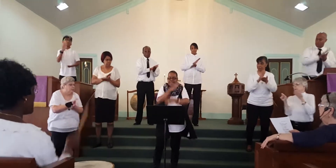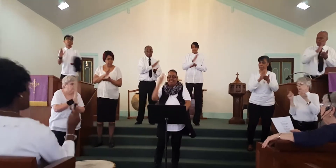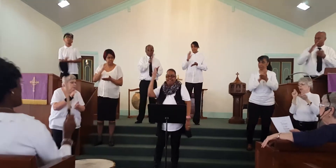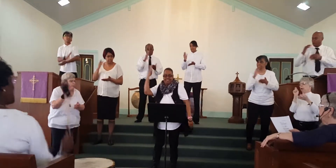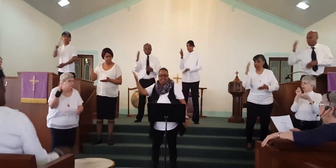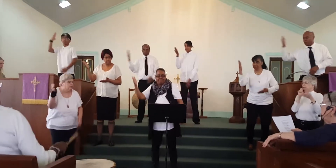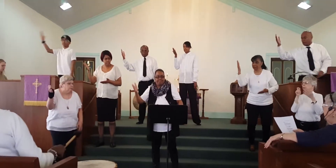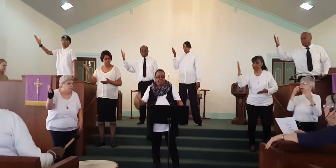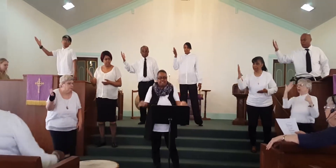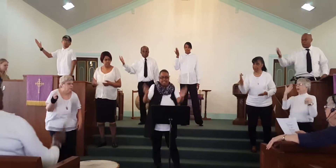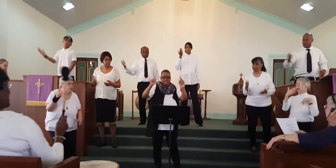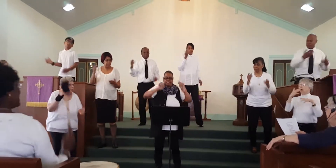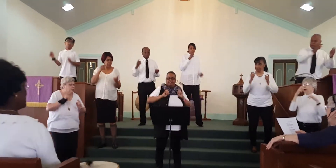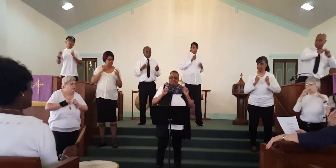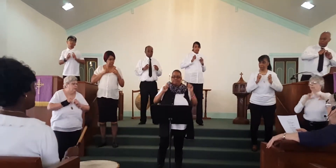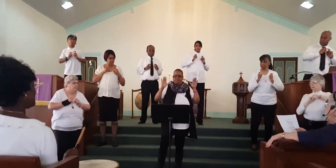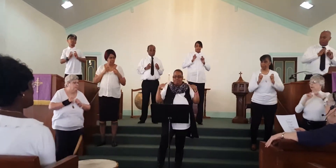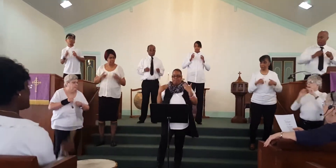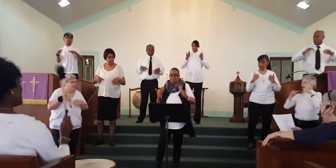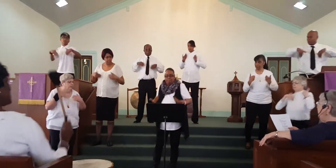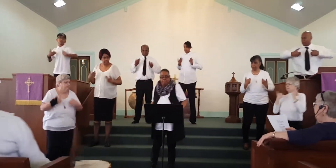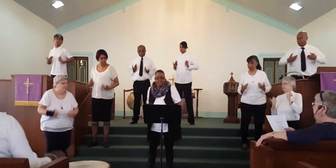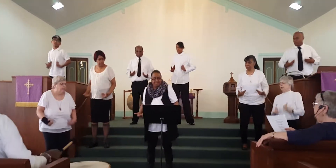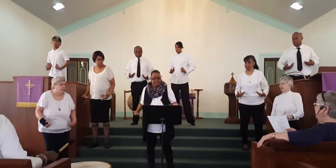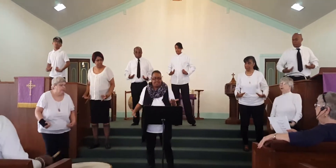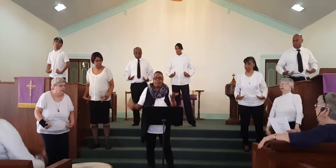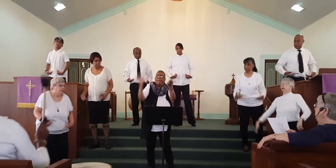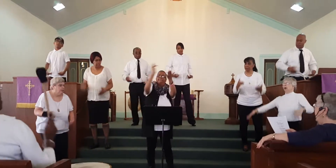for restriction. He gives me